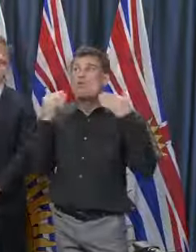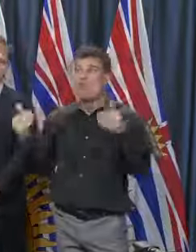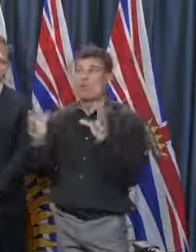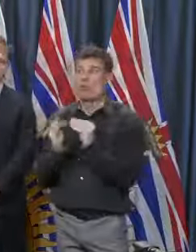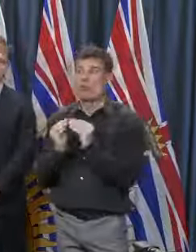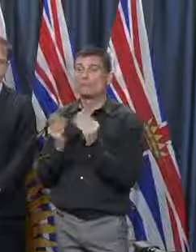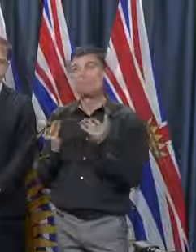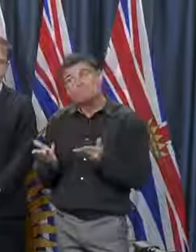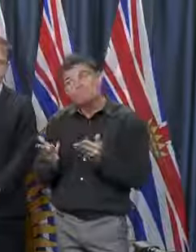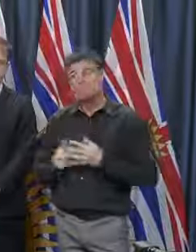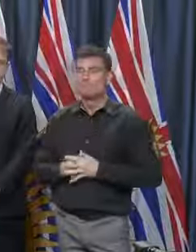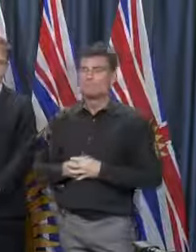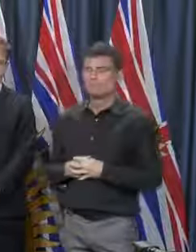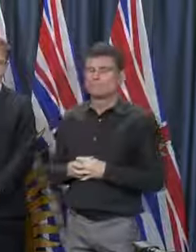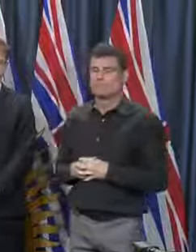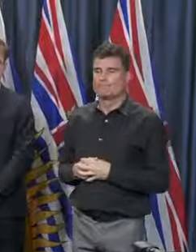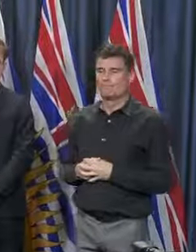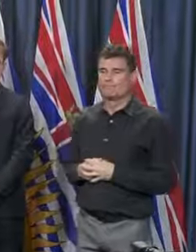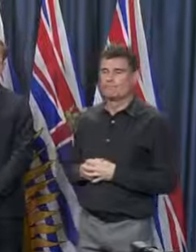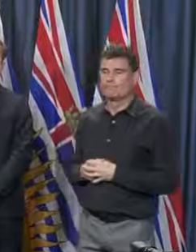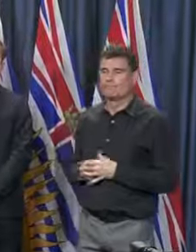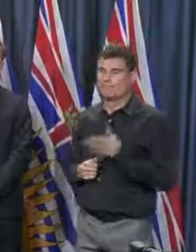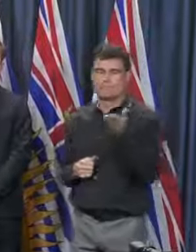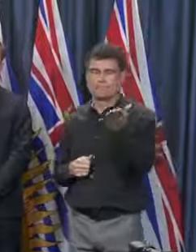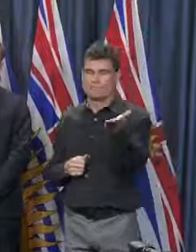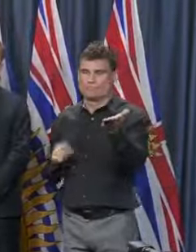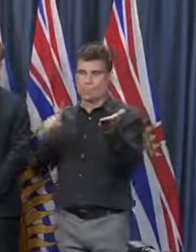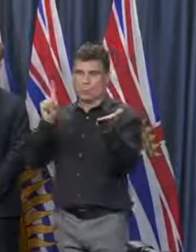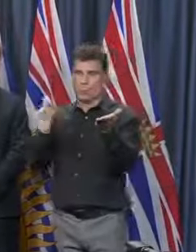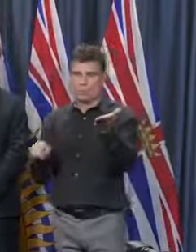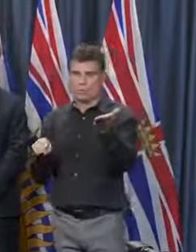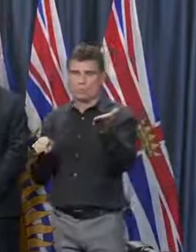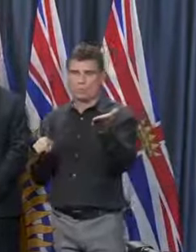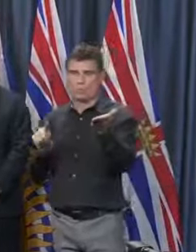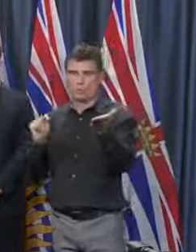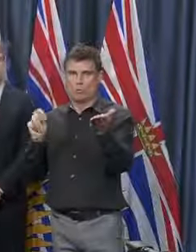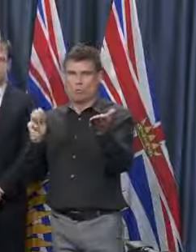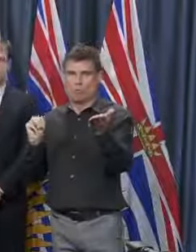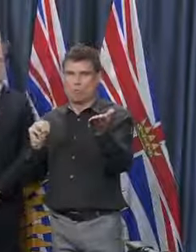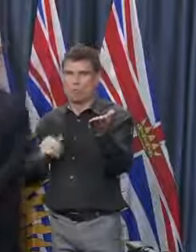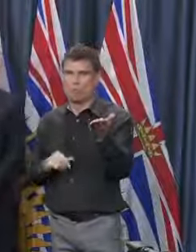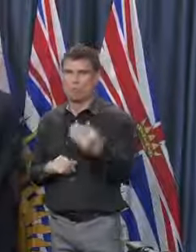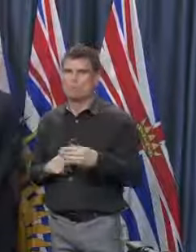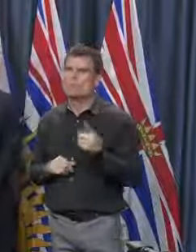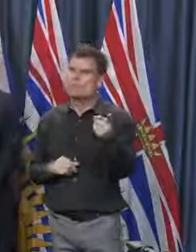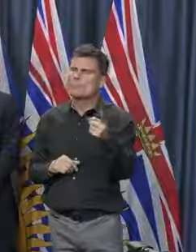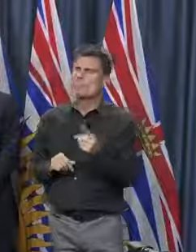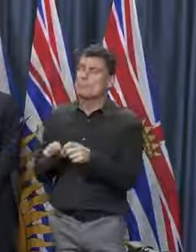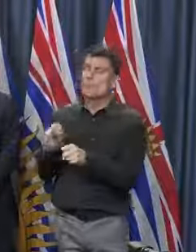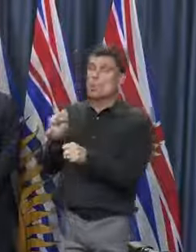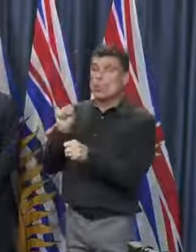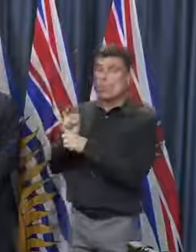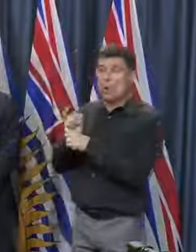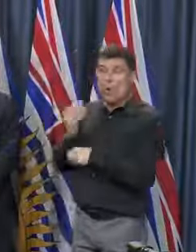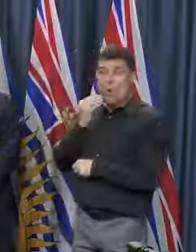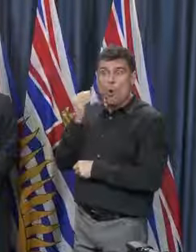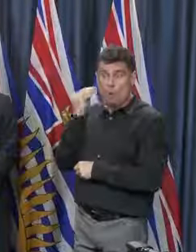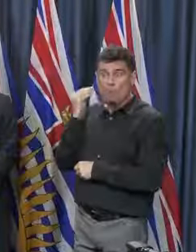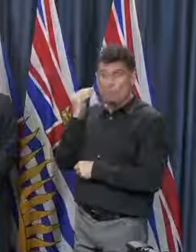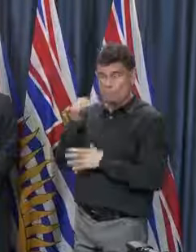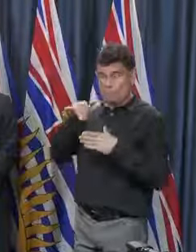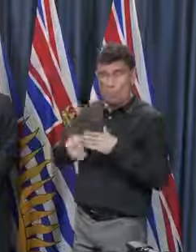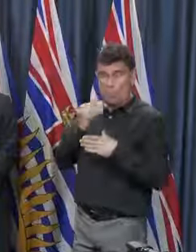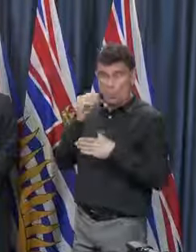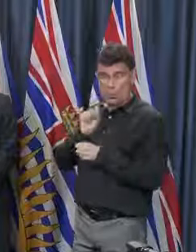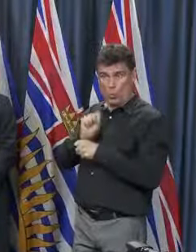This is a question about people working from home. WorkSafe BC has risk and hazard identification